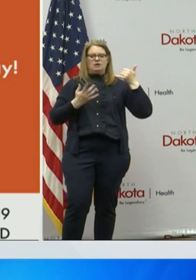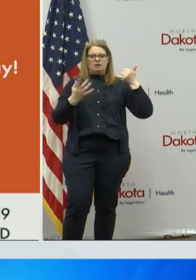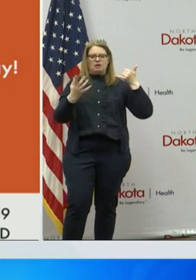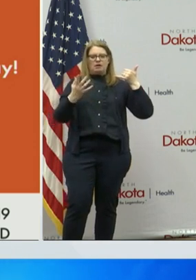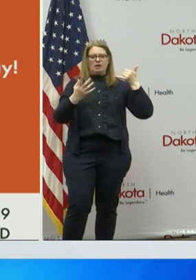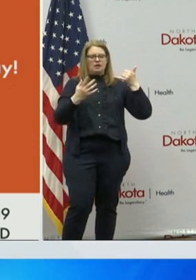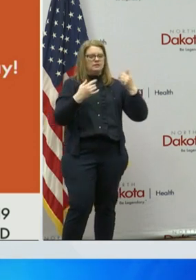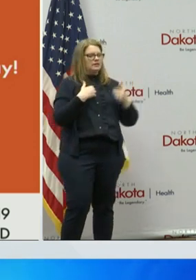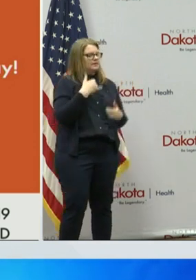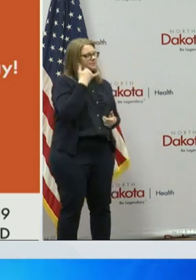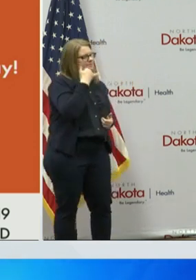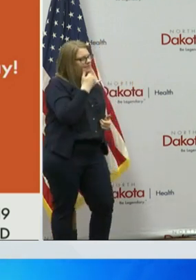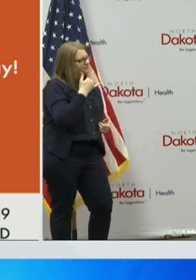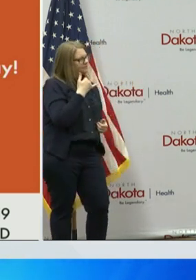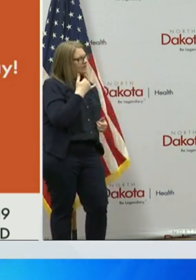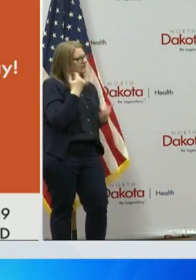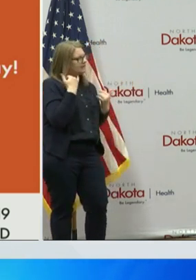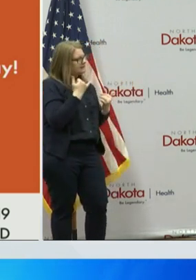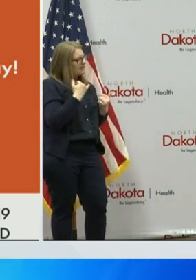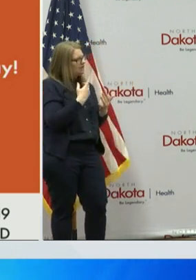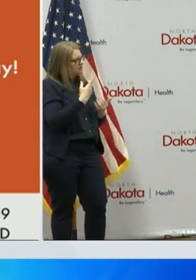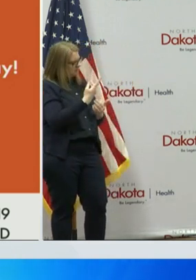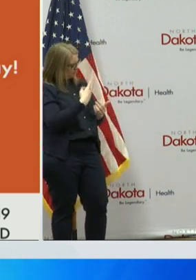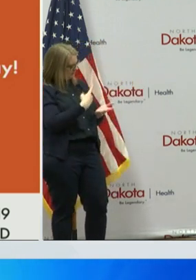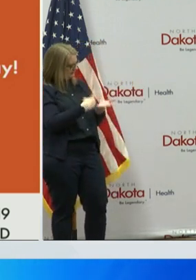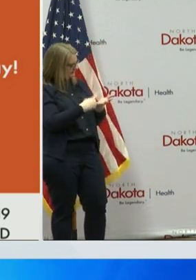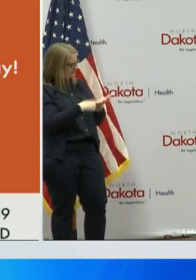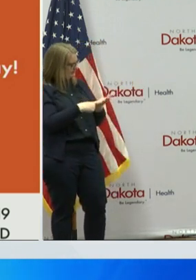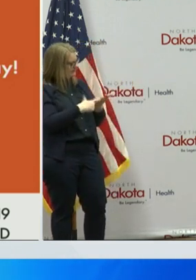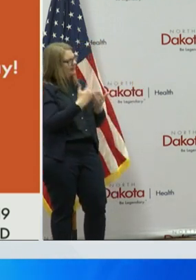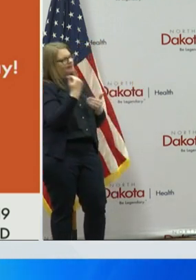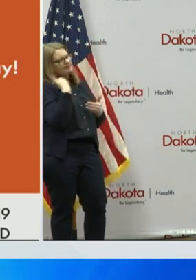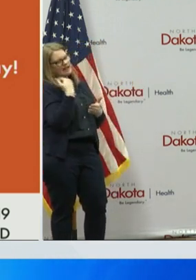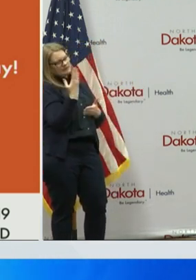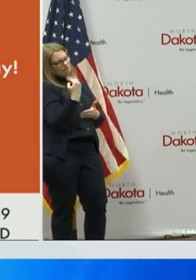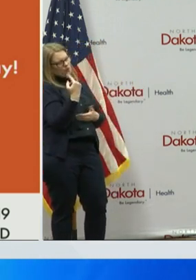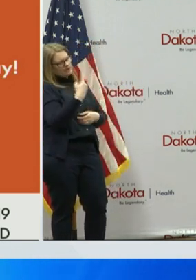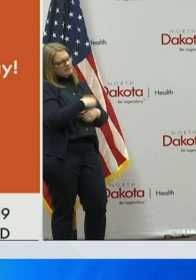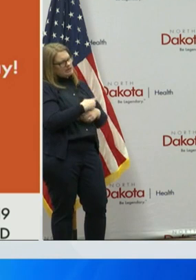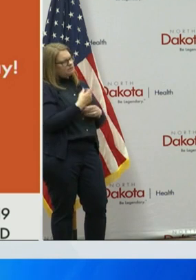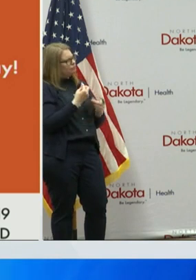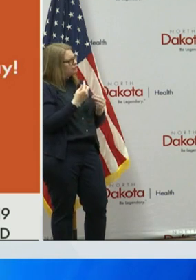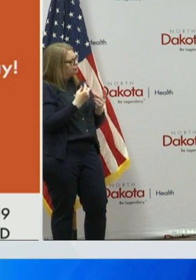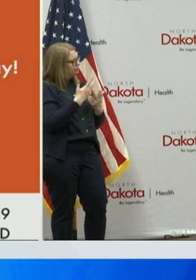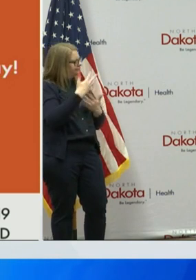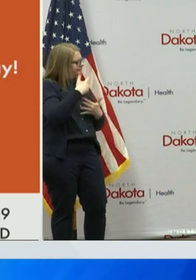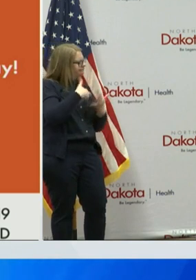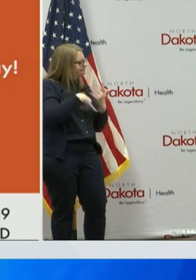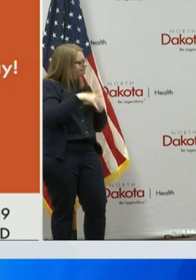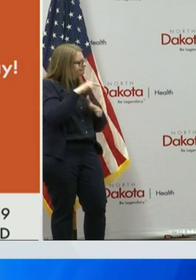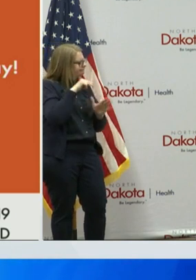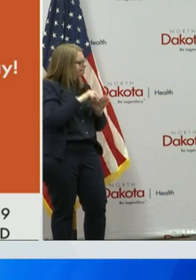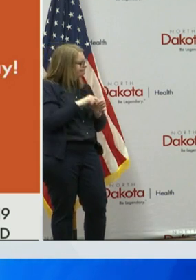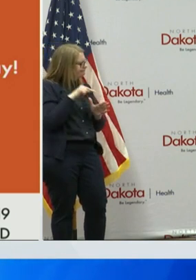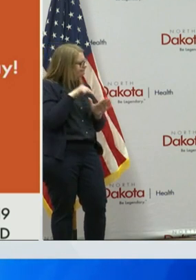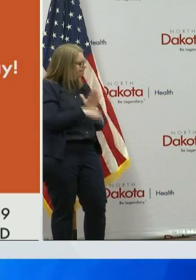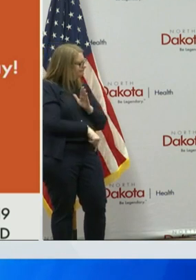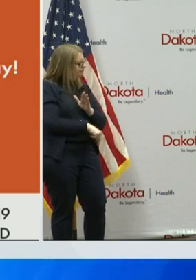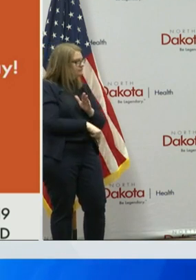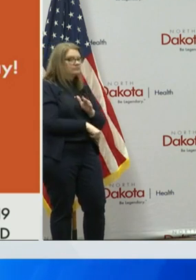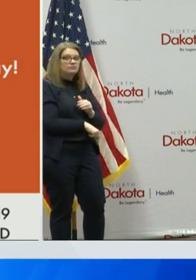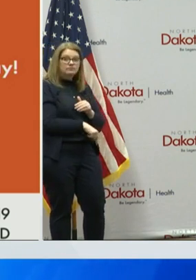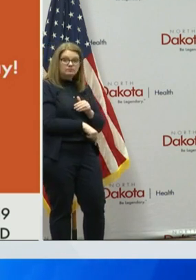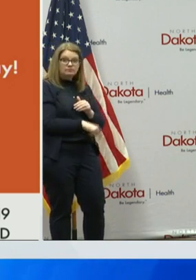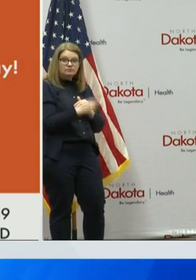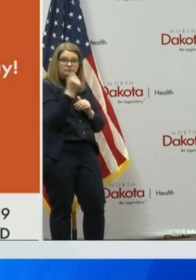tracer will be, now, can we talk about where you've been for the last 14 days in detail? Some of these calls